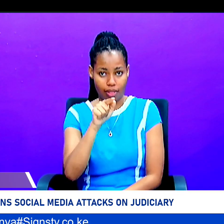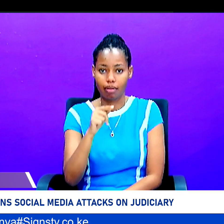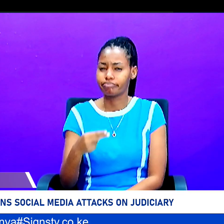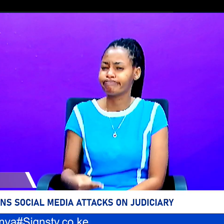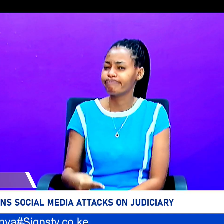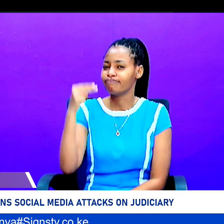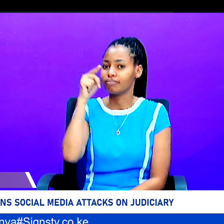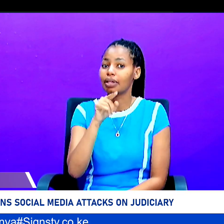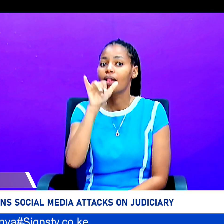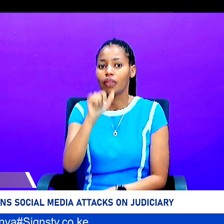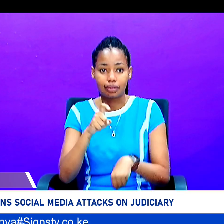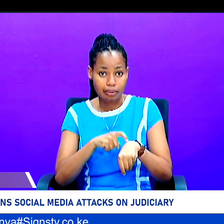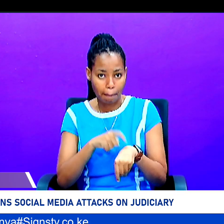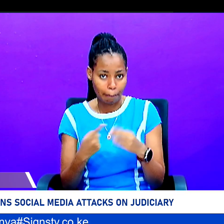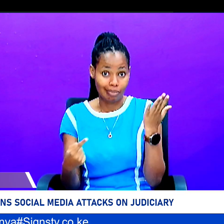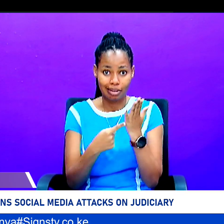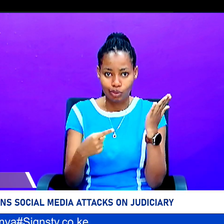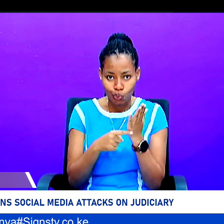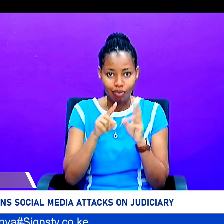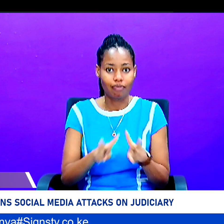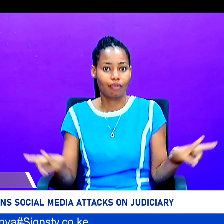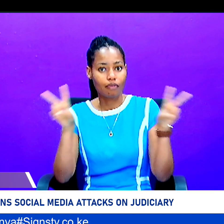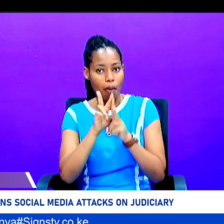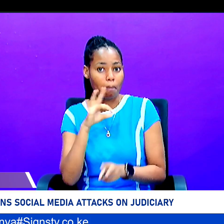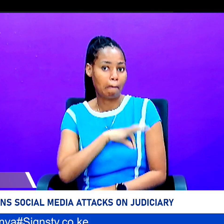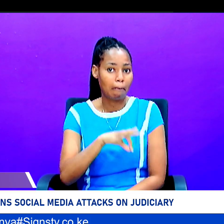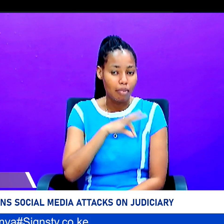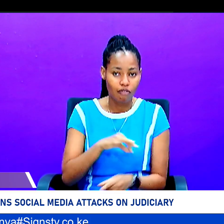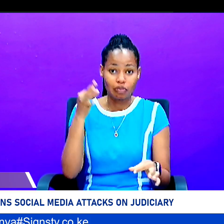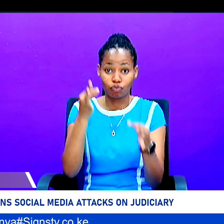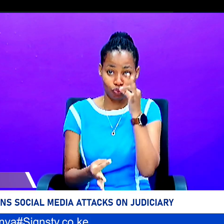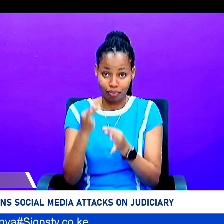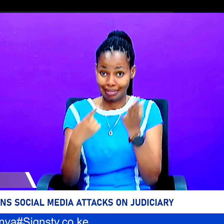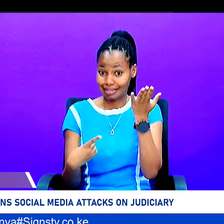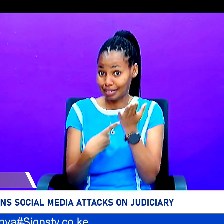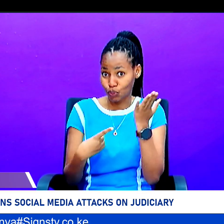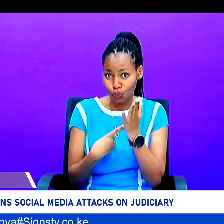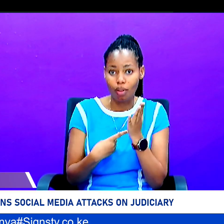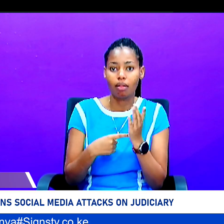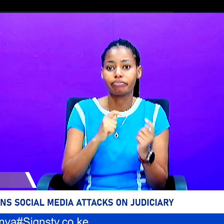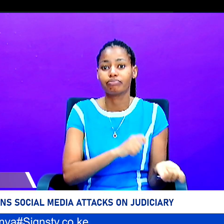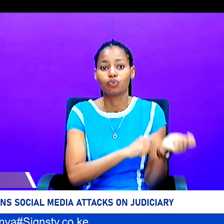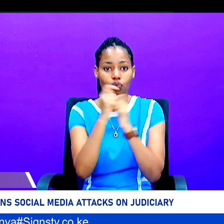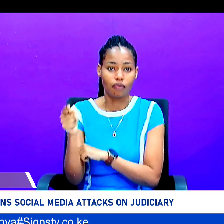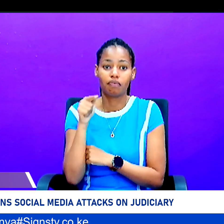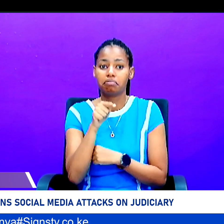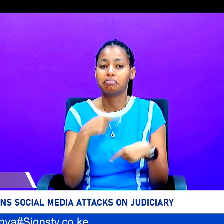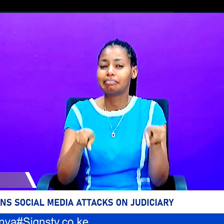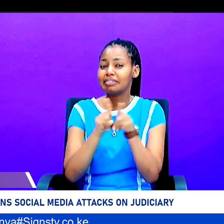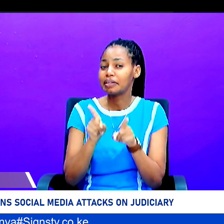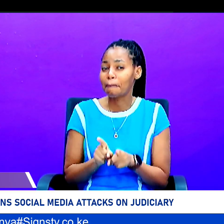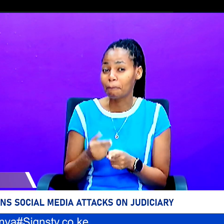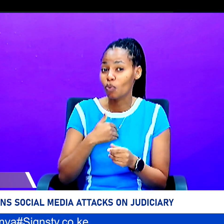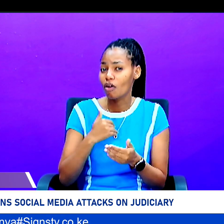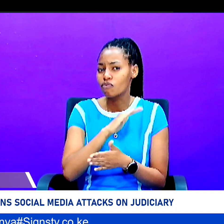Speaking at the 2025 Judge Colloquium, Koome highlighted that while